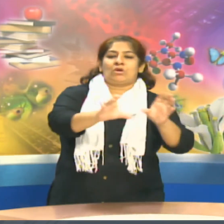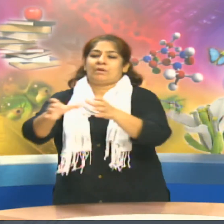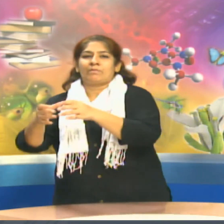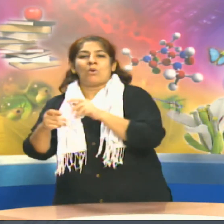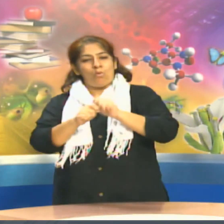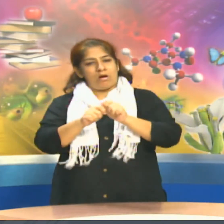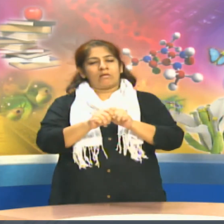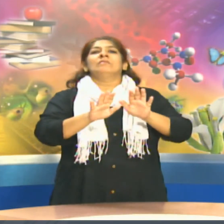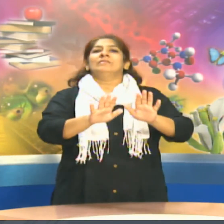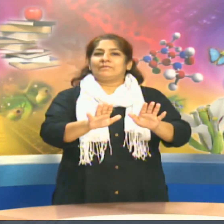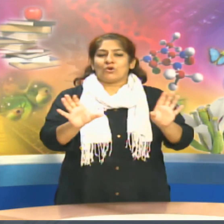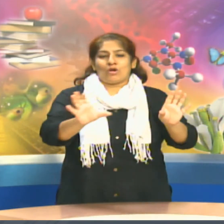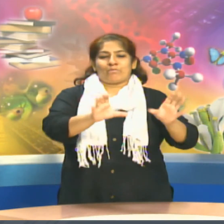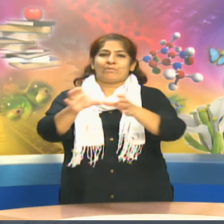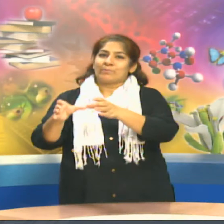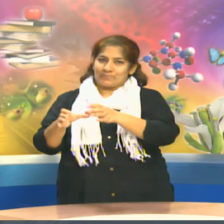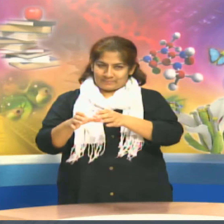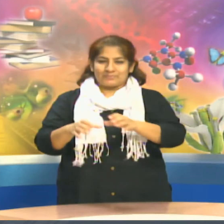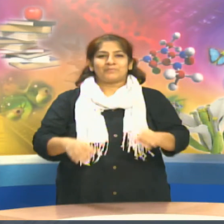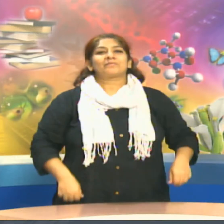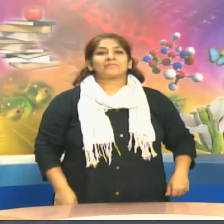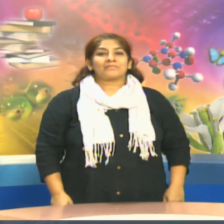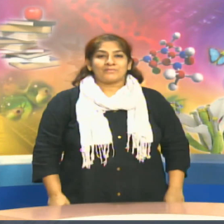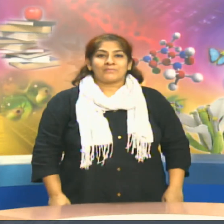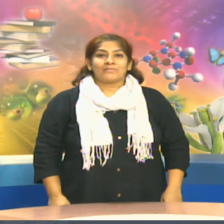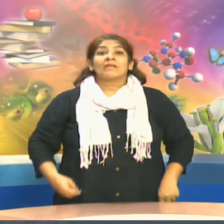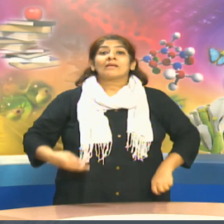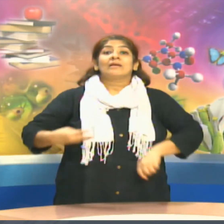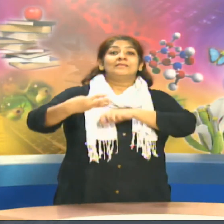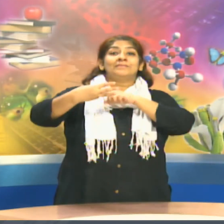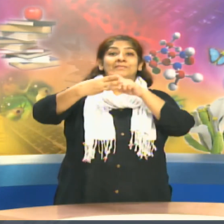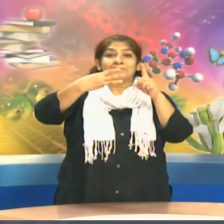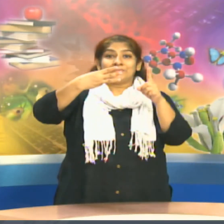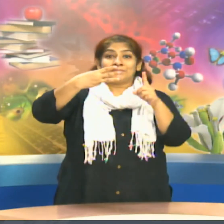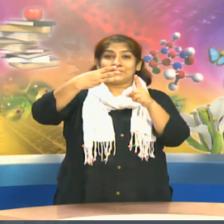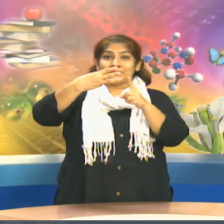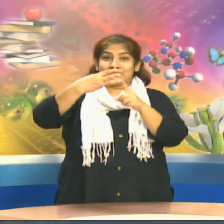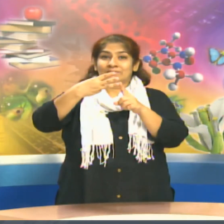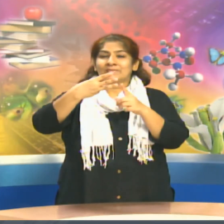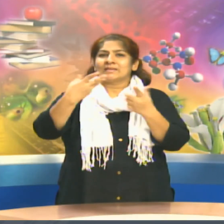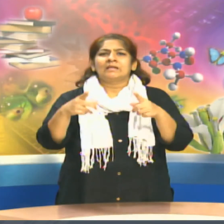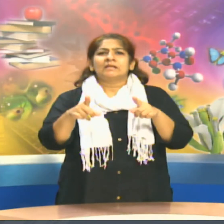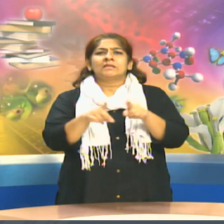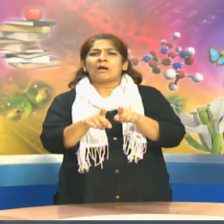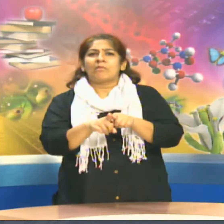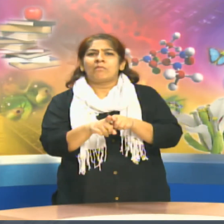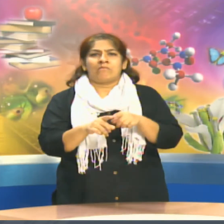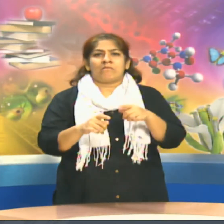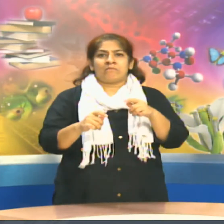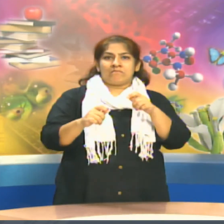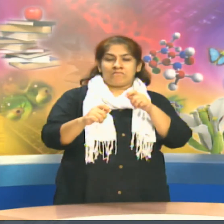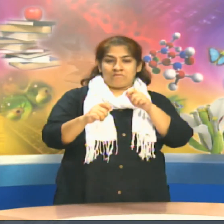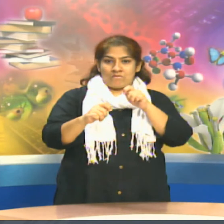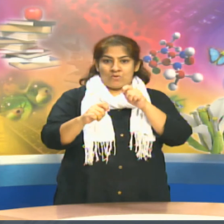So that can make our work simultaneously moving towards the next step.